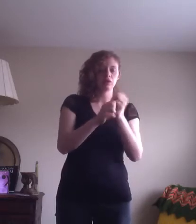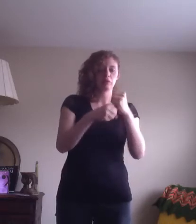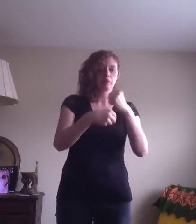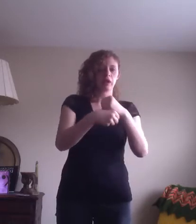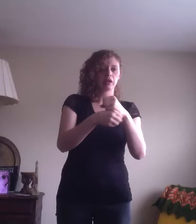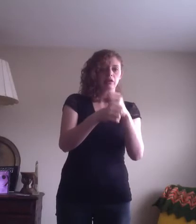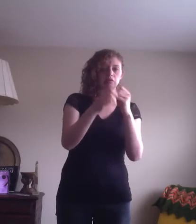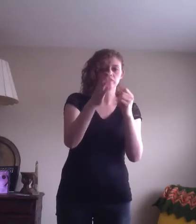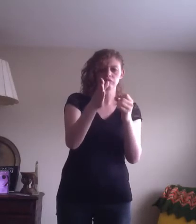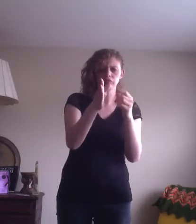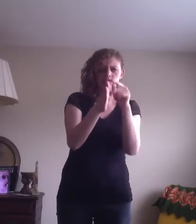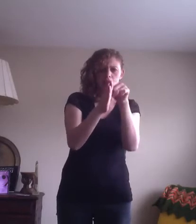to the number 2.